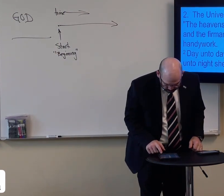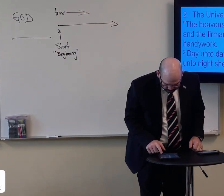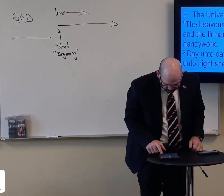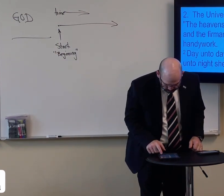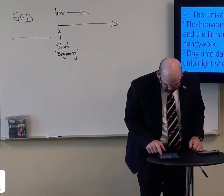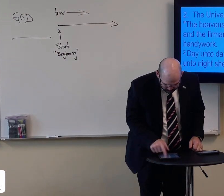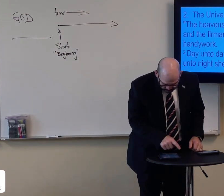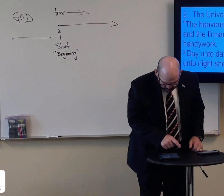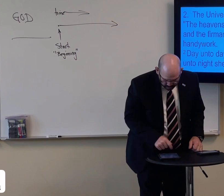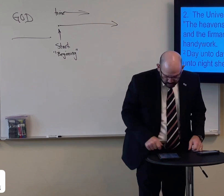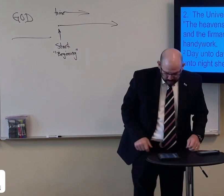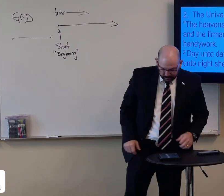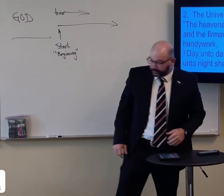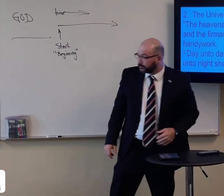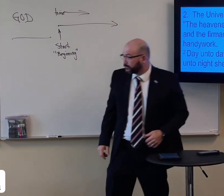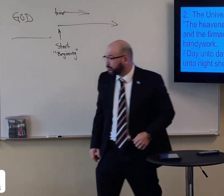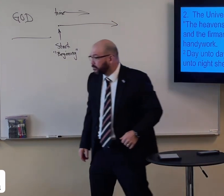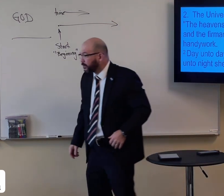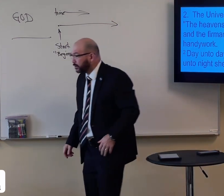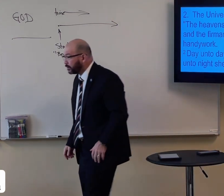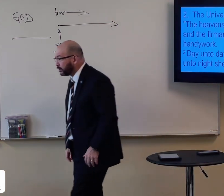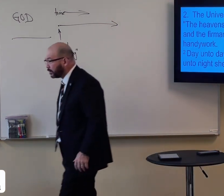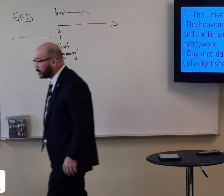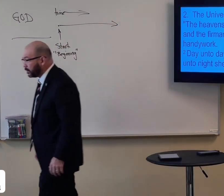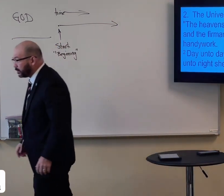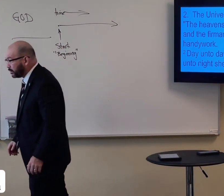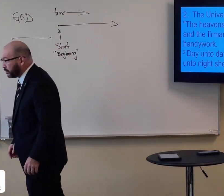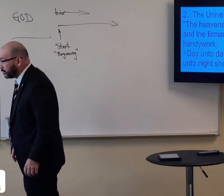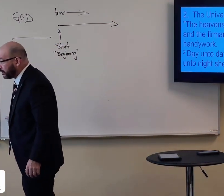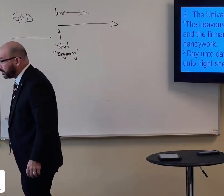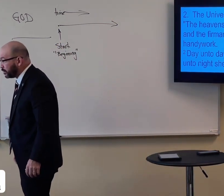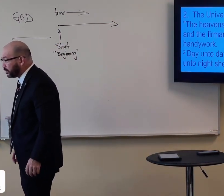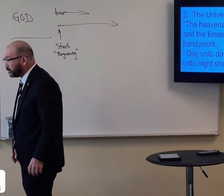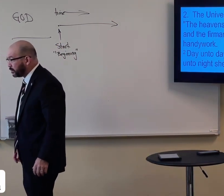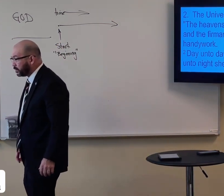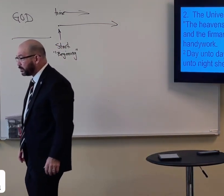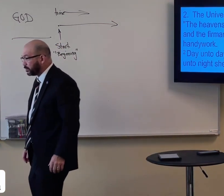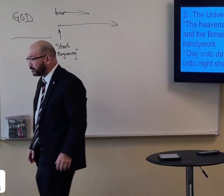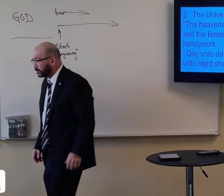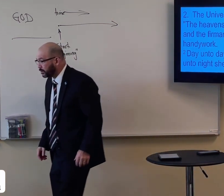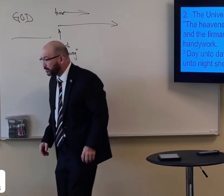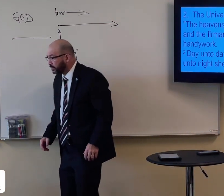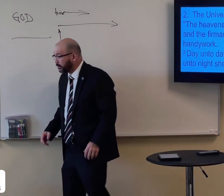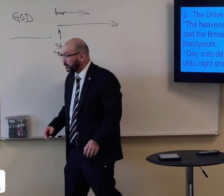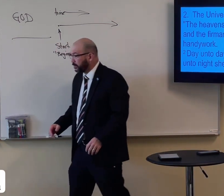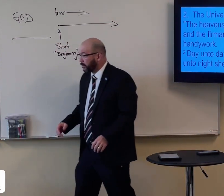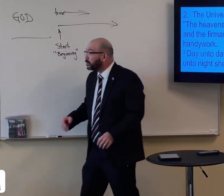We got a question, Lenders got a question? Stars. Do stars have different families?